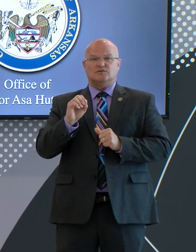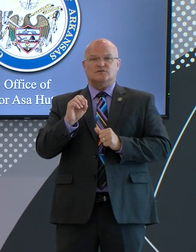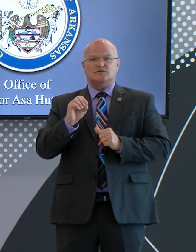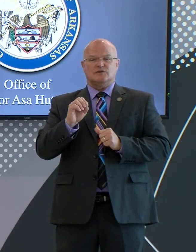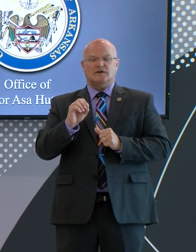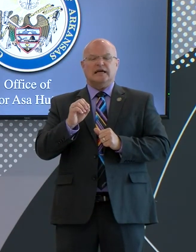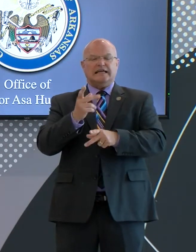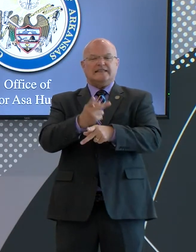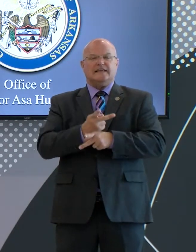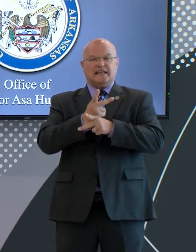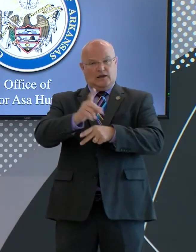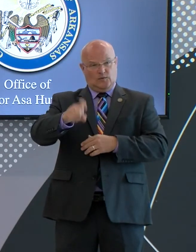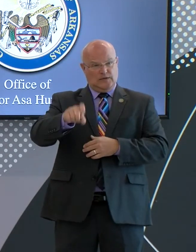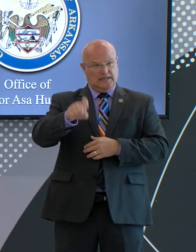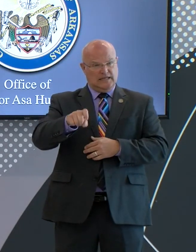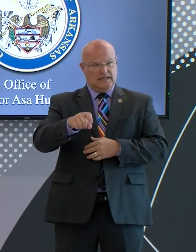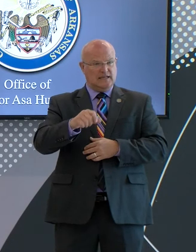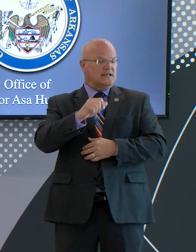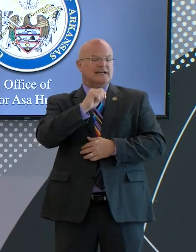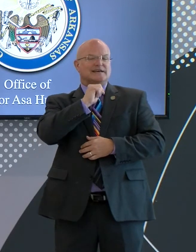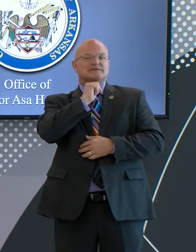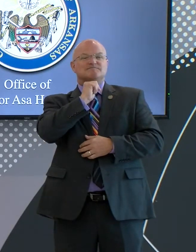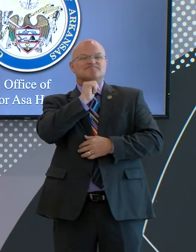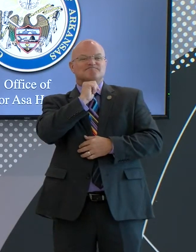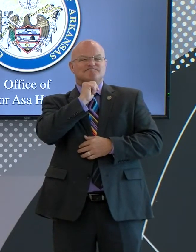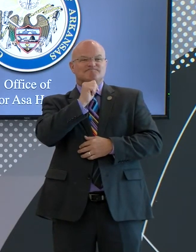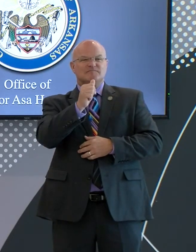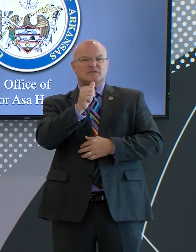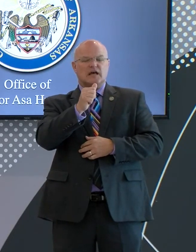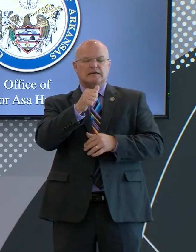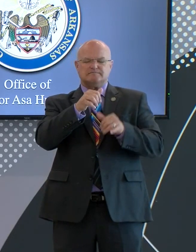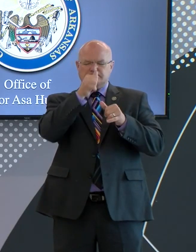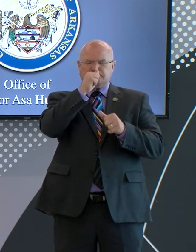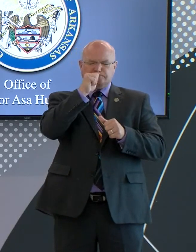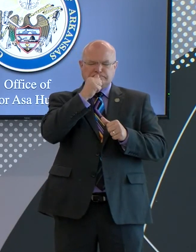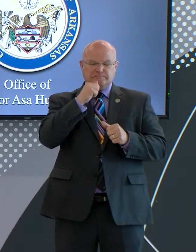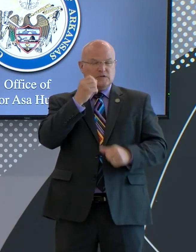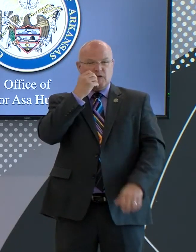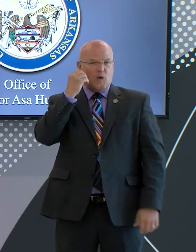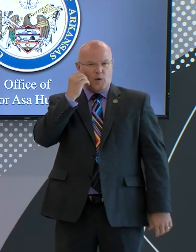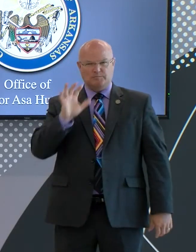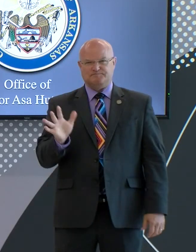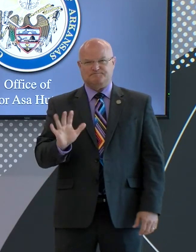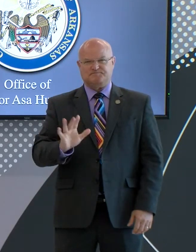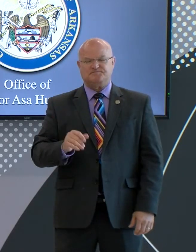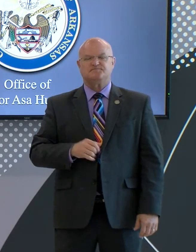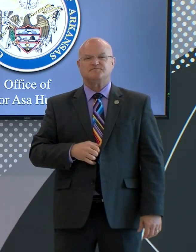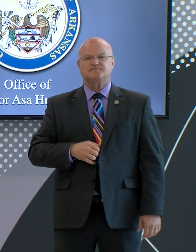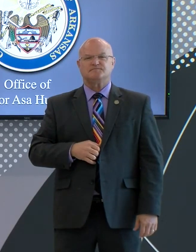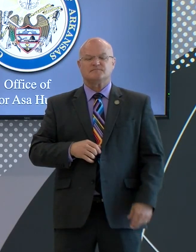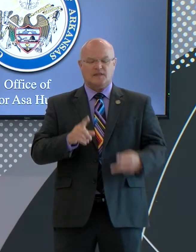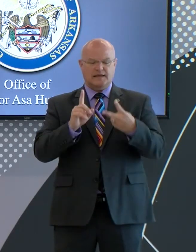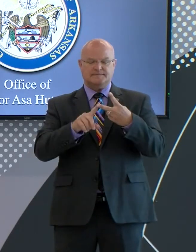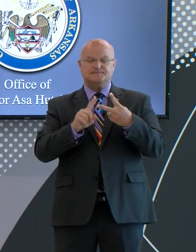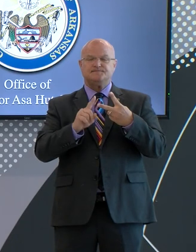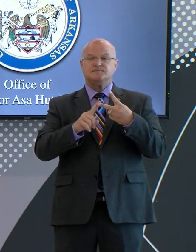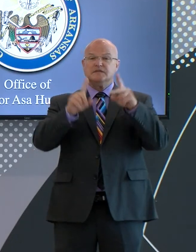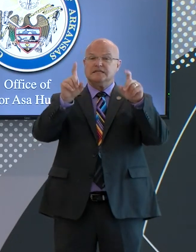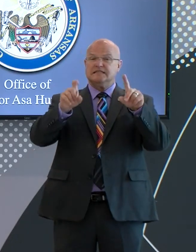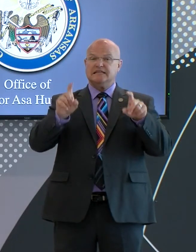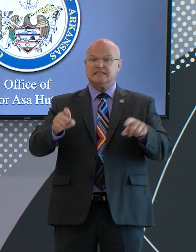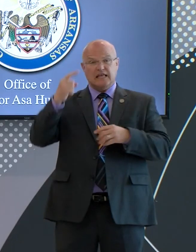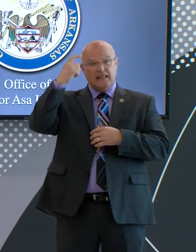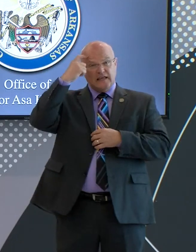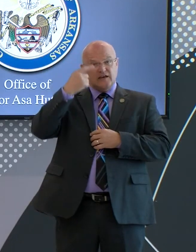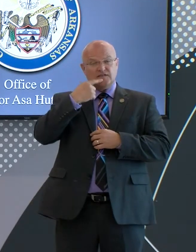to get the care that we need, not gut it out at home. And the second thing I wanted to talk about was the testing. The